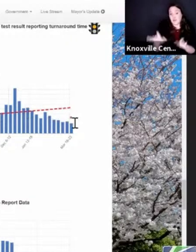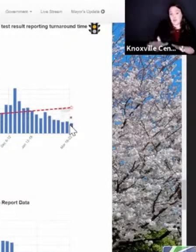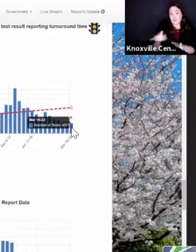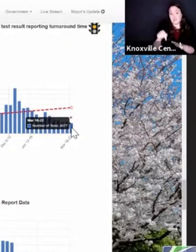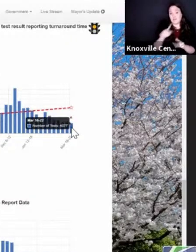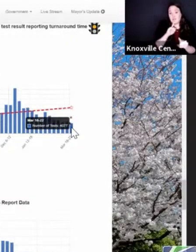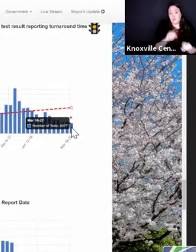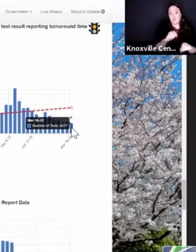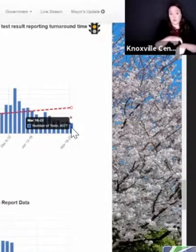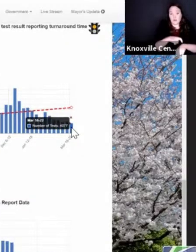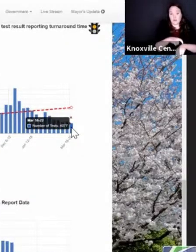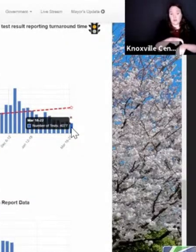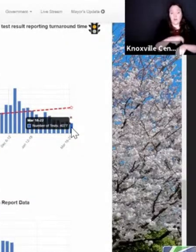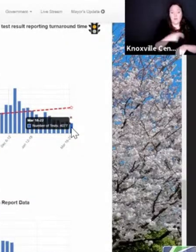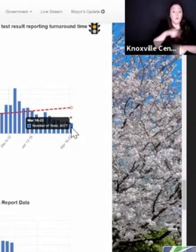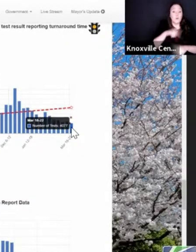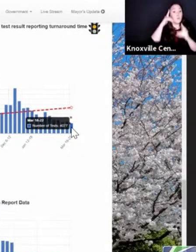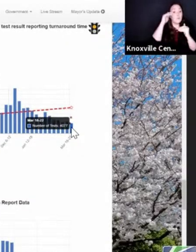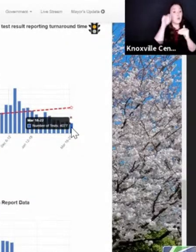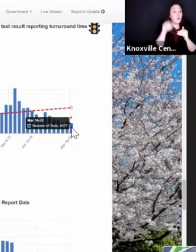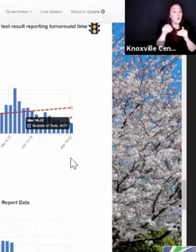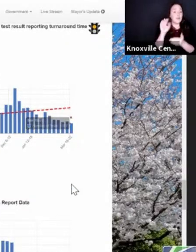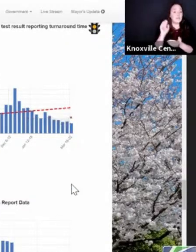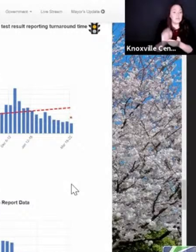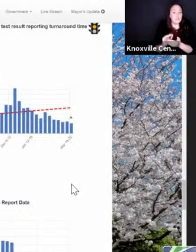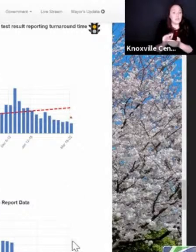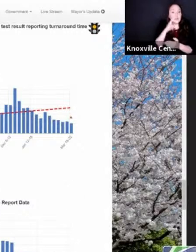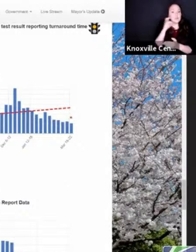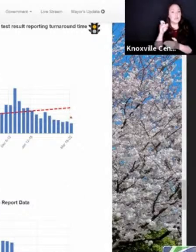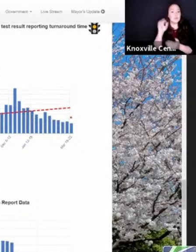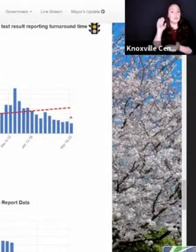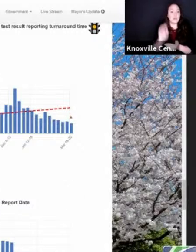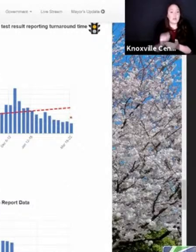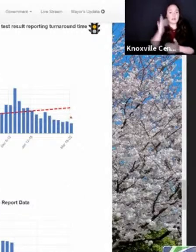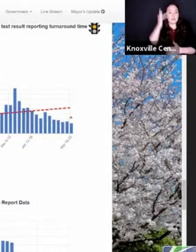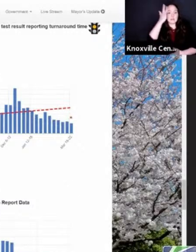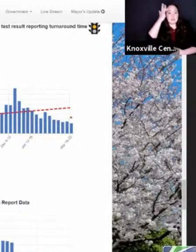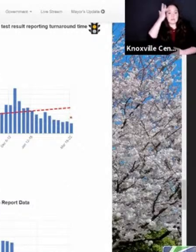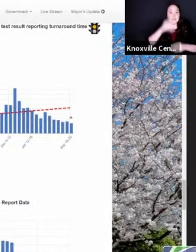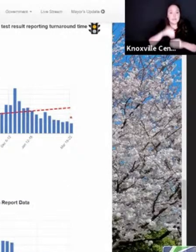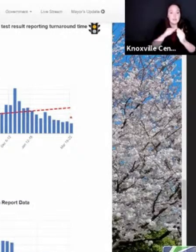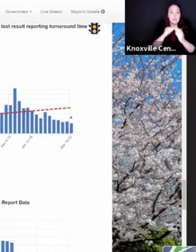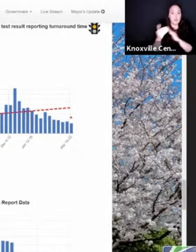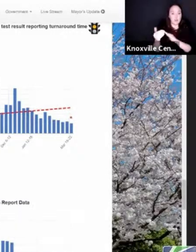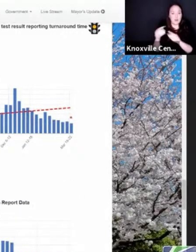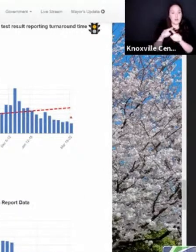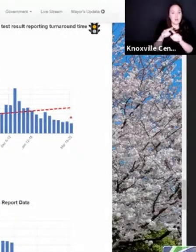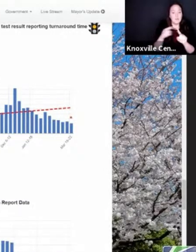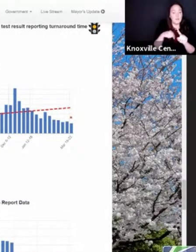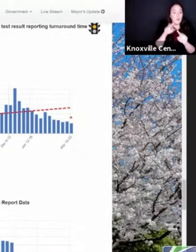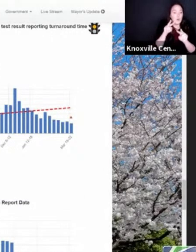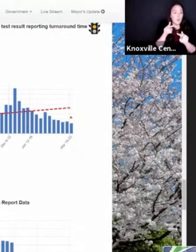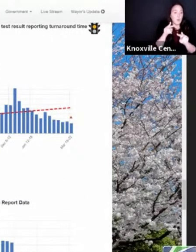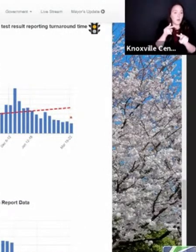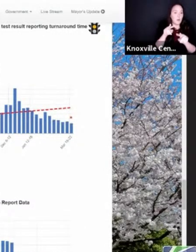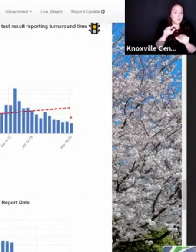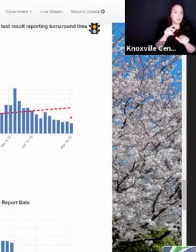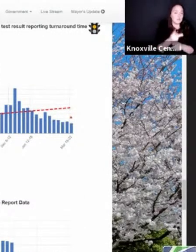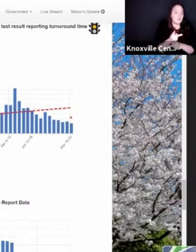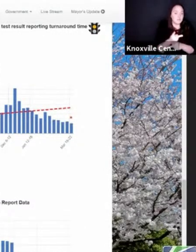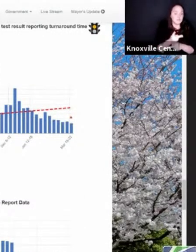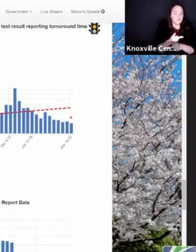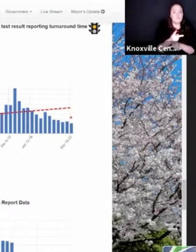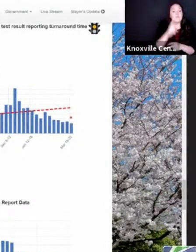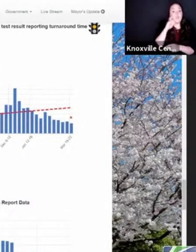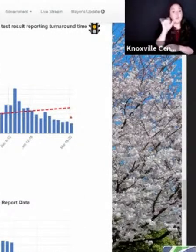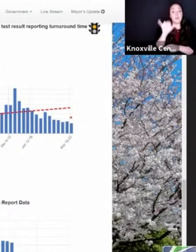remain hopeful that this decrease is due to a lower disease burden across our community, but we're keeping a close eye on this metric. But because